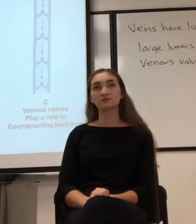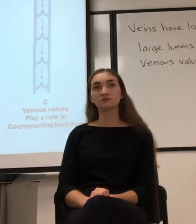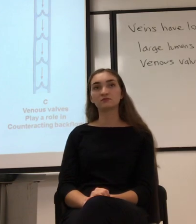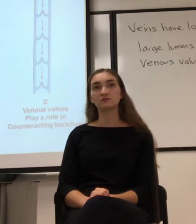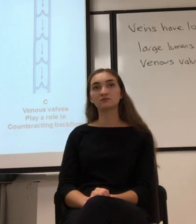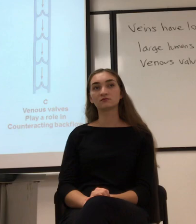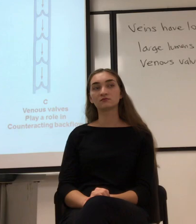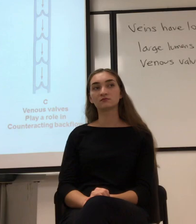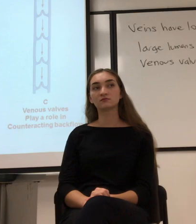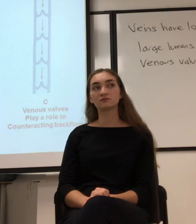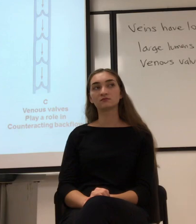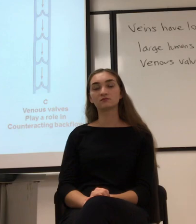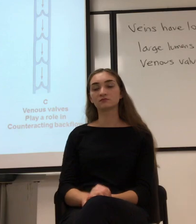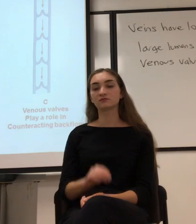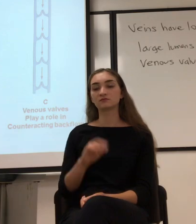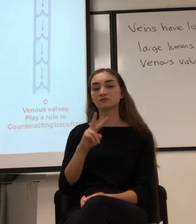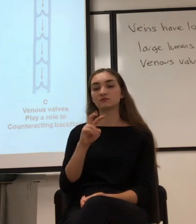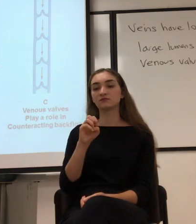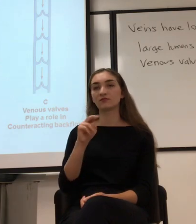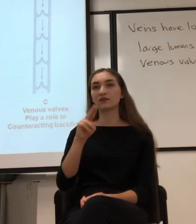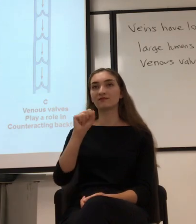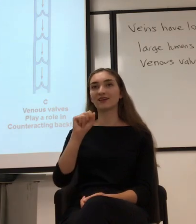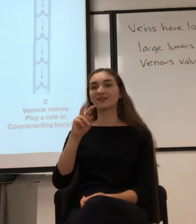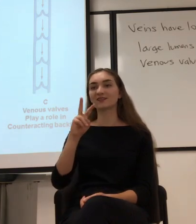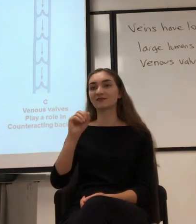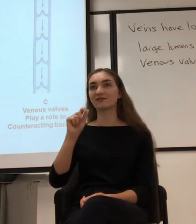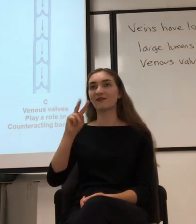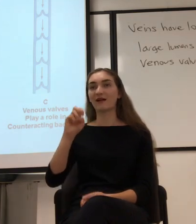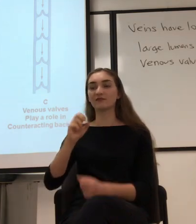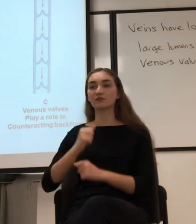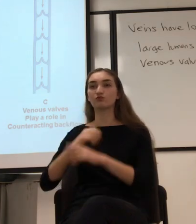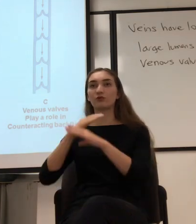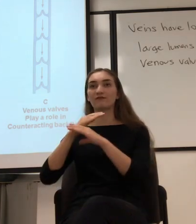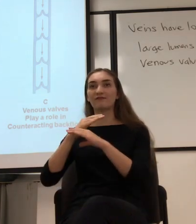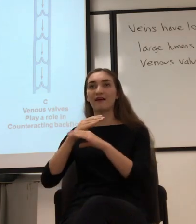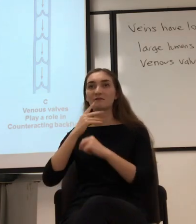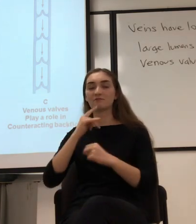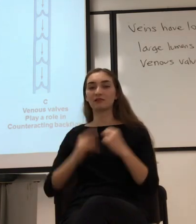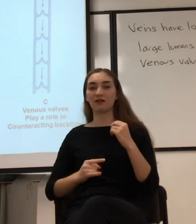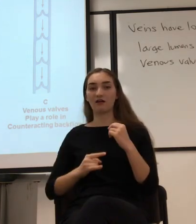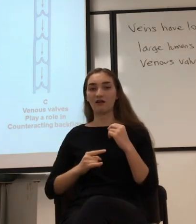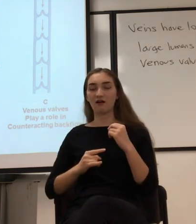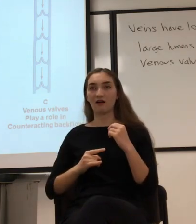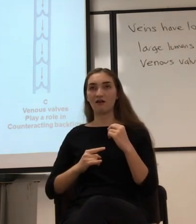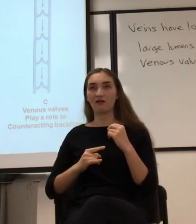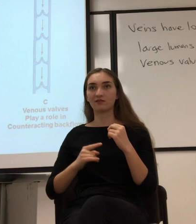I'm writing venous valves prevent backwards flow of blood.